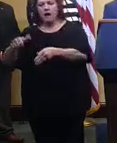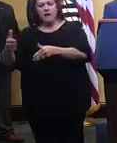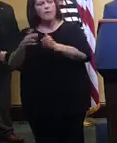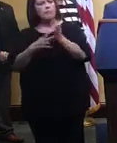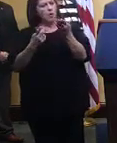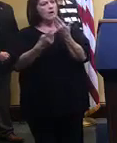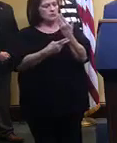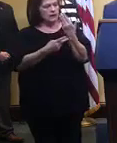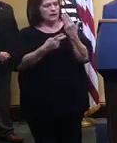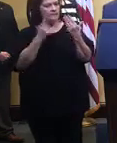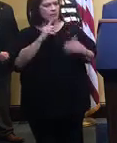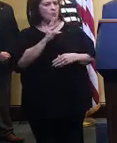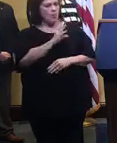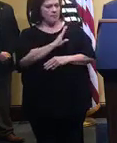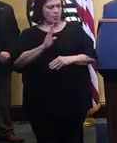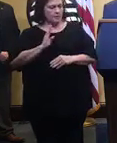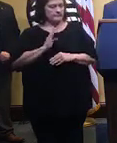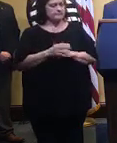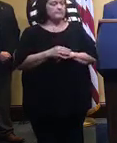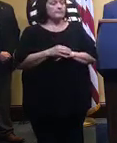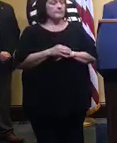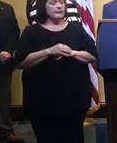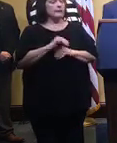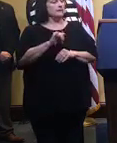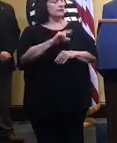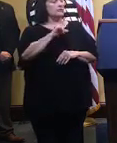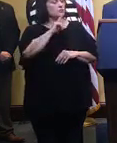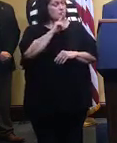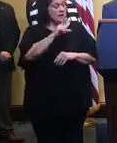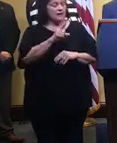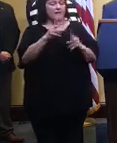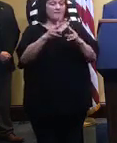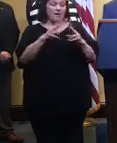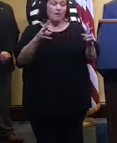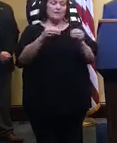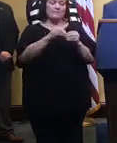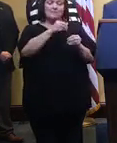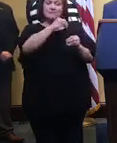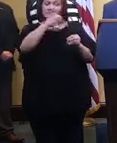Sewage and Water Board. Again, this is a very, very daunting and expensive